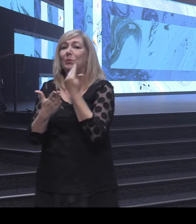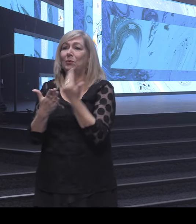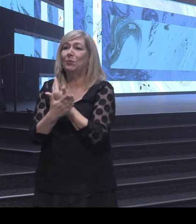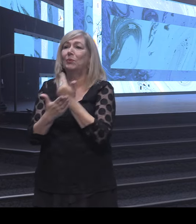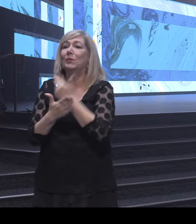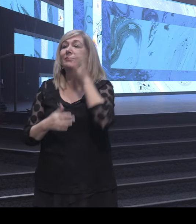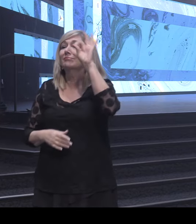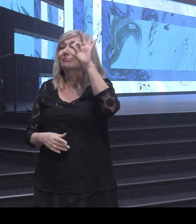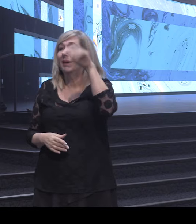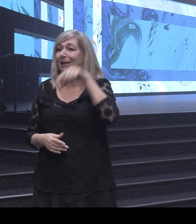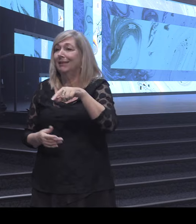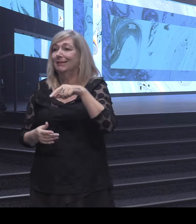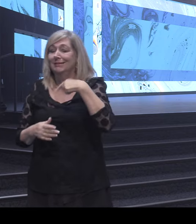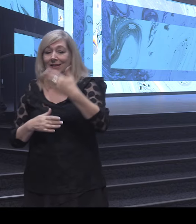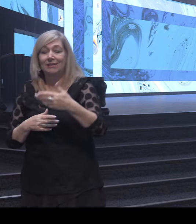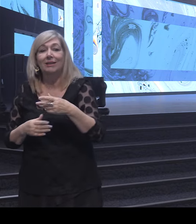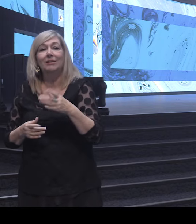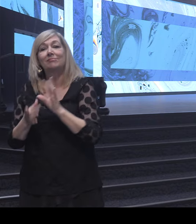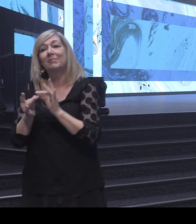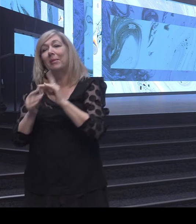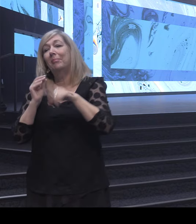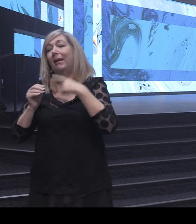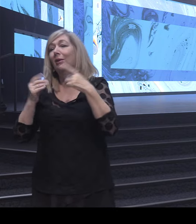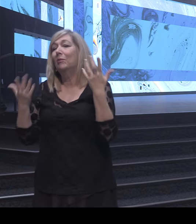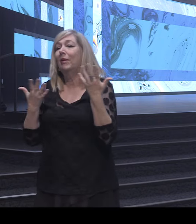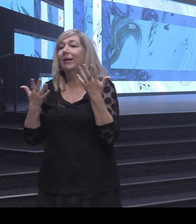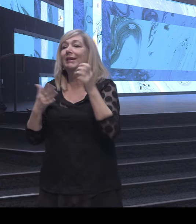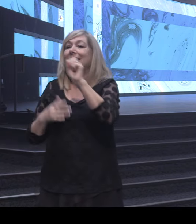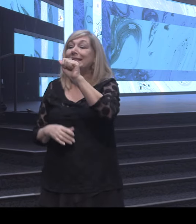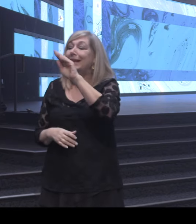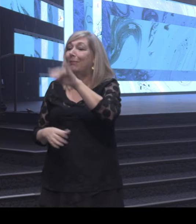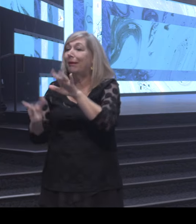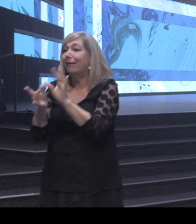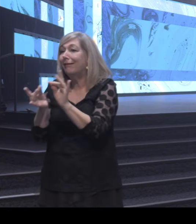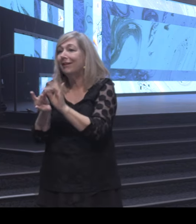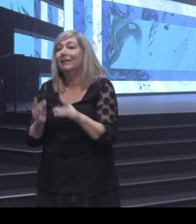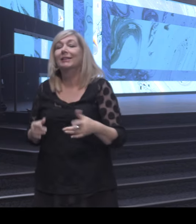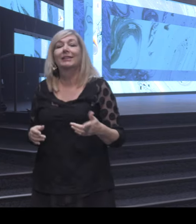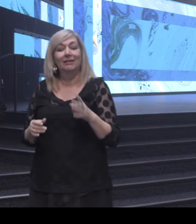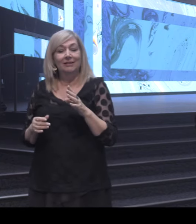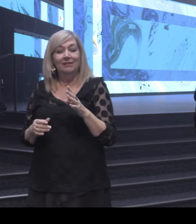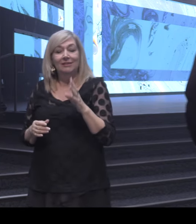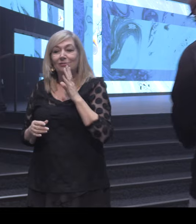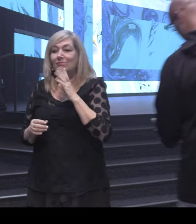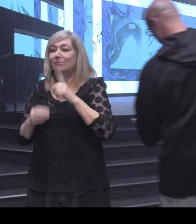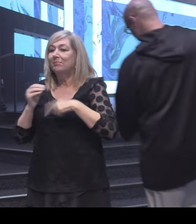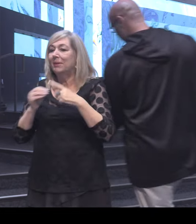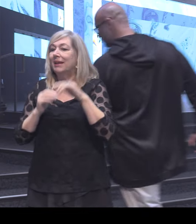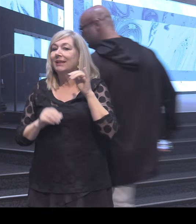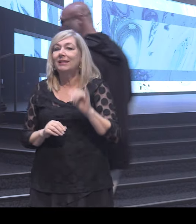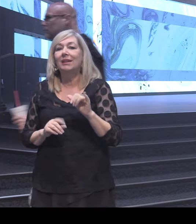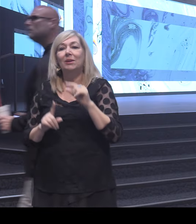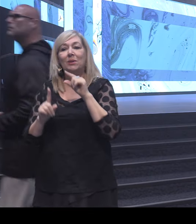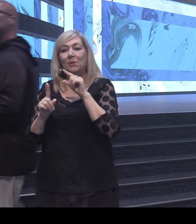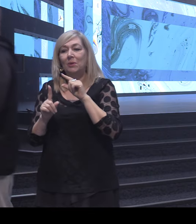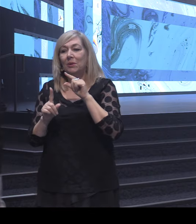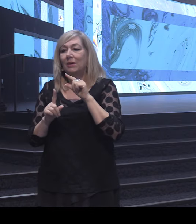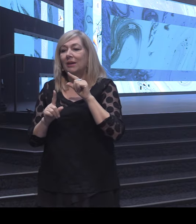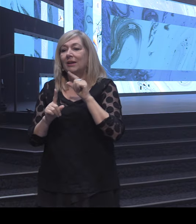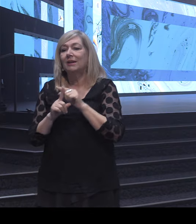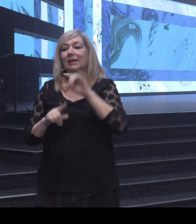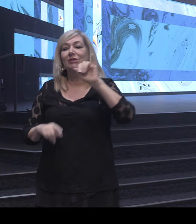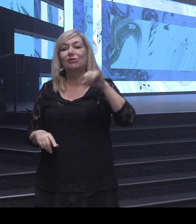starting a new series, but looking at the word that Sammy brought, the word, as I said, looking back to the word Jensen. If you didn't get to hear the word Jensen